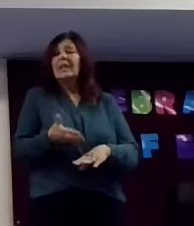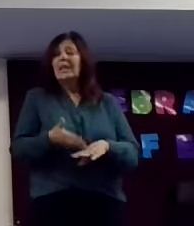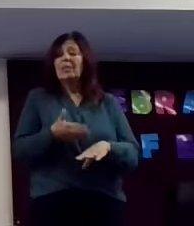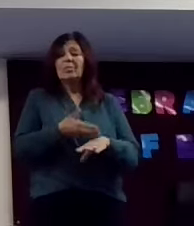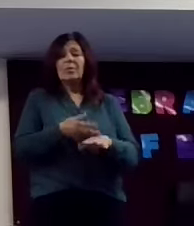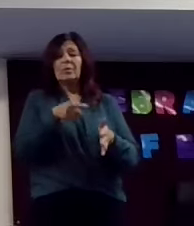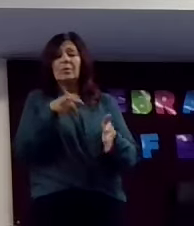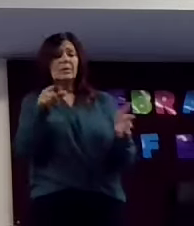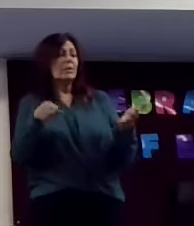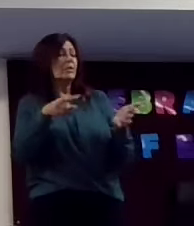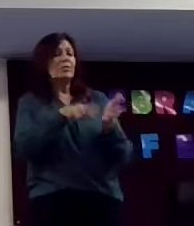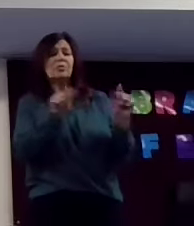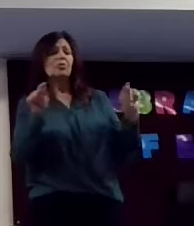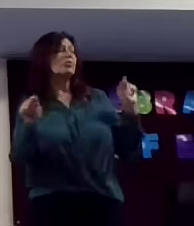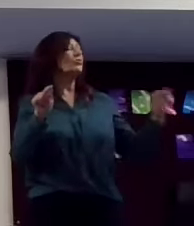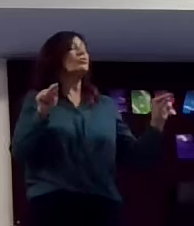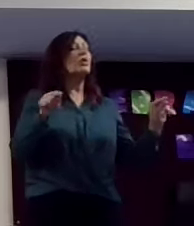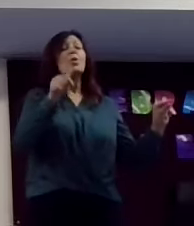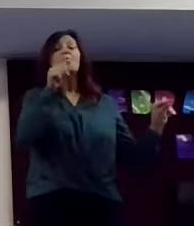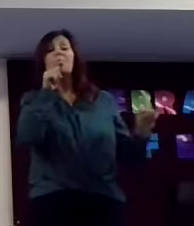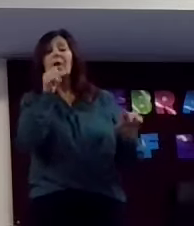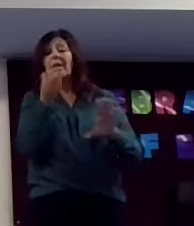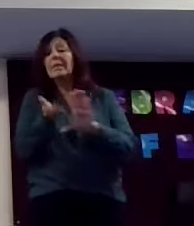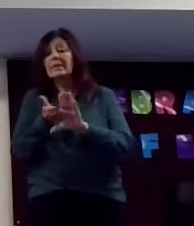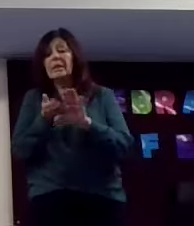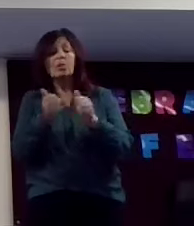checks and balances of private